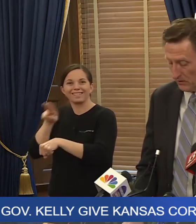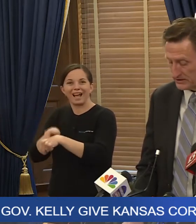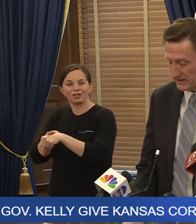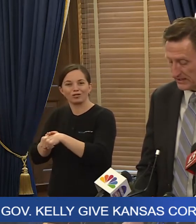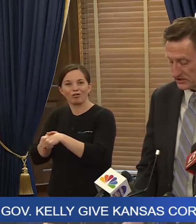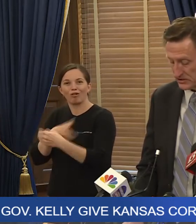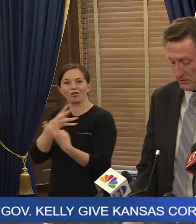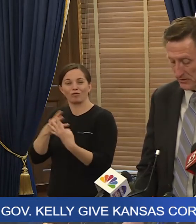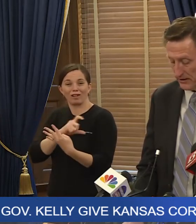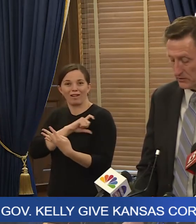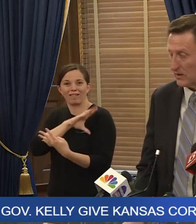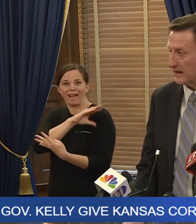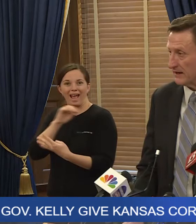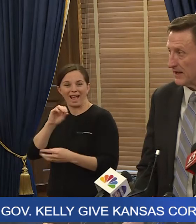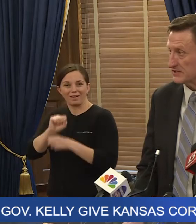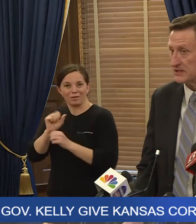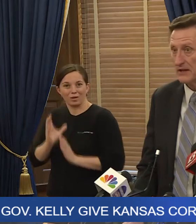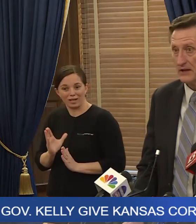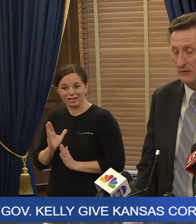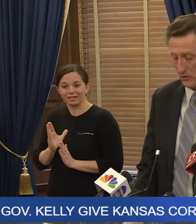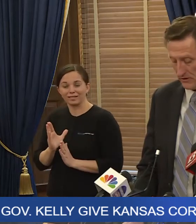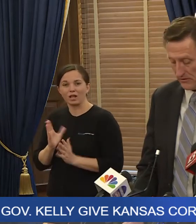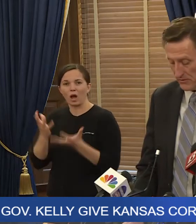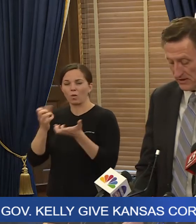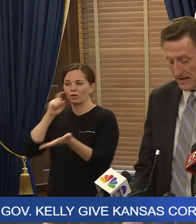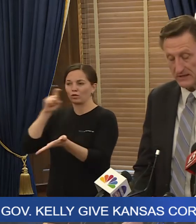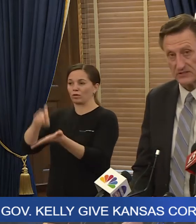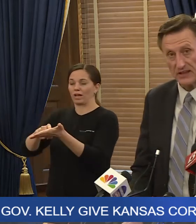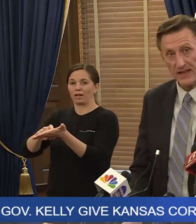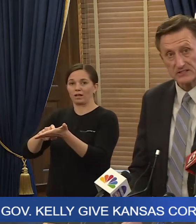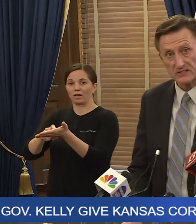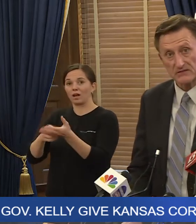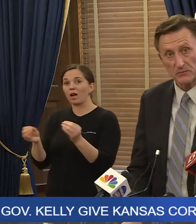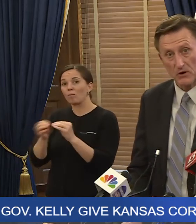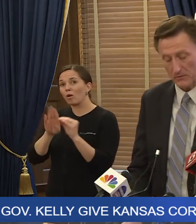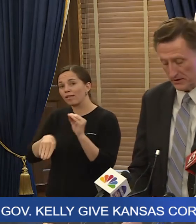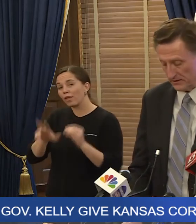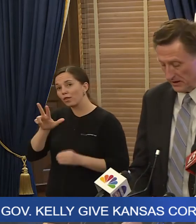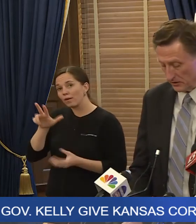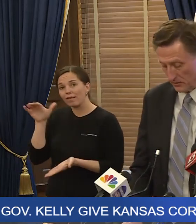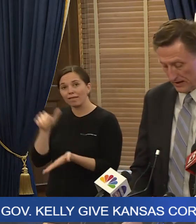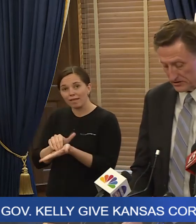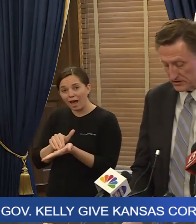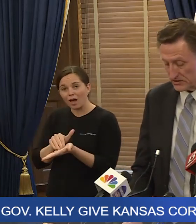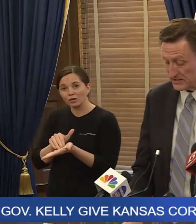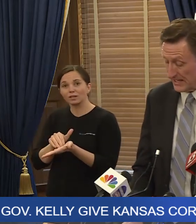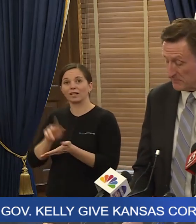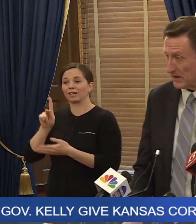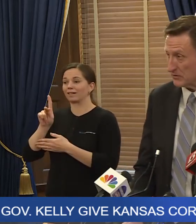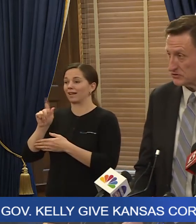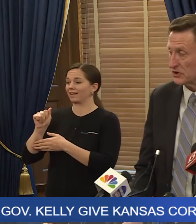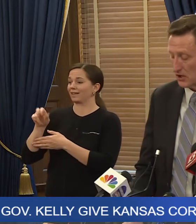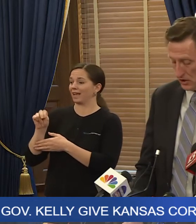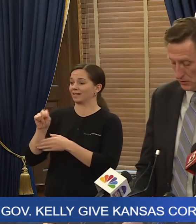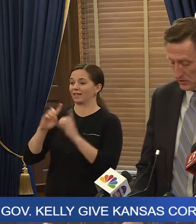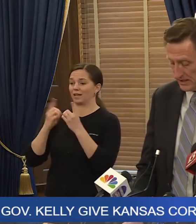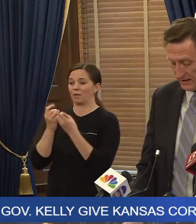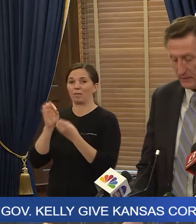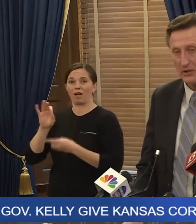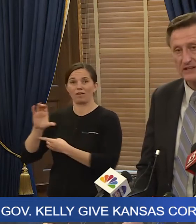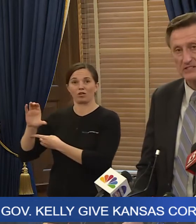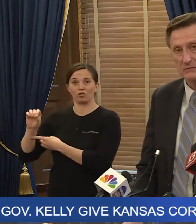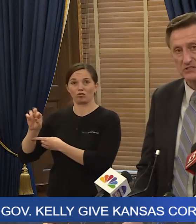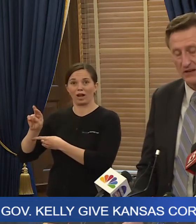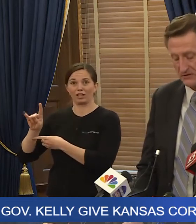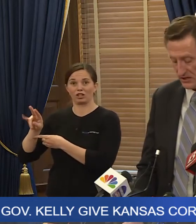Week, and I want to take just a moment here to recognize the more than 3,000 Kansas Department of Corrections team members who